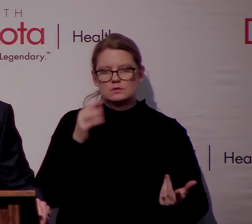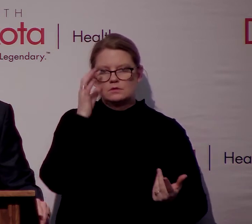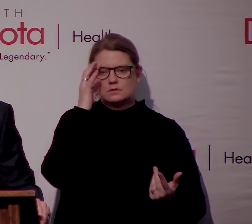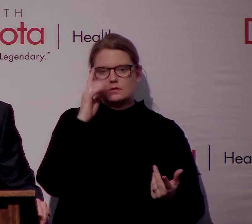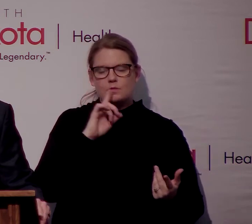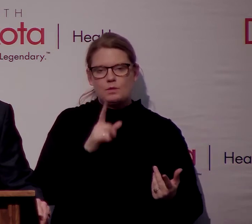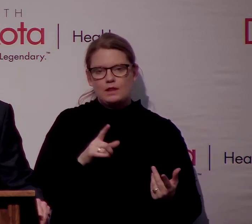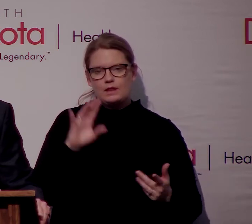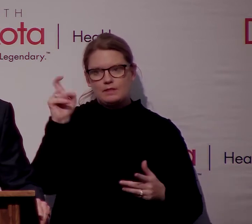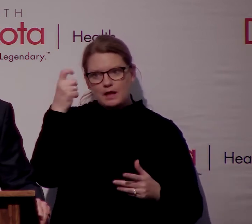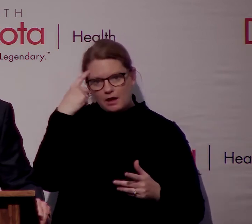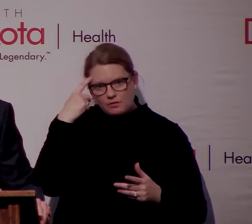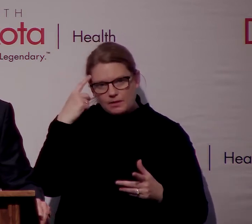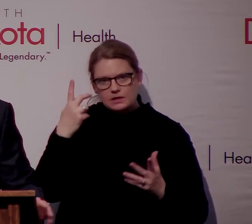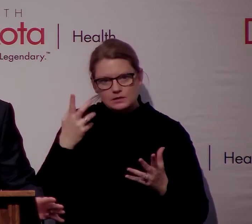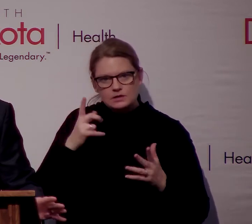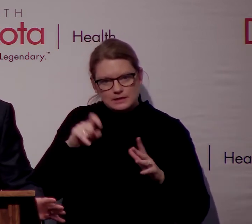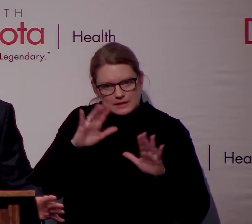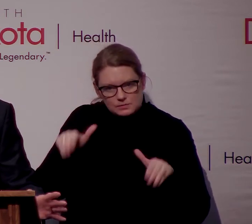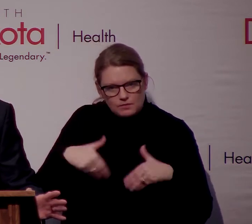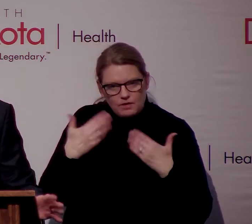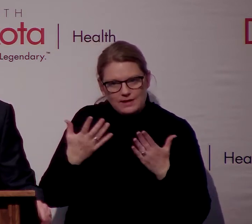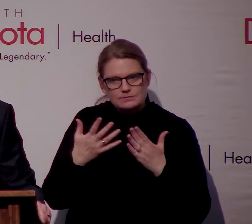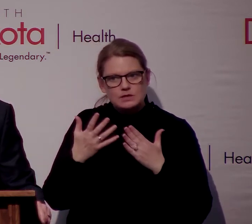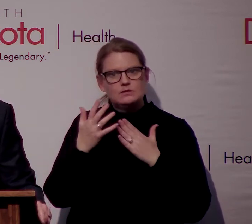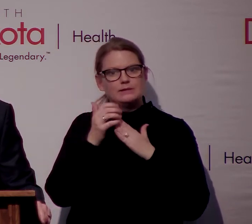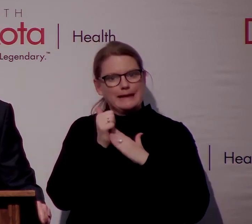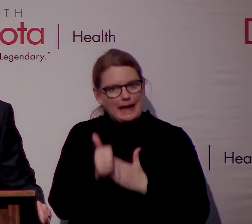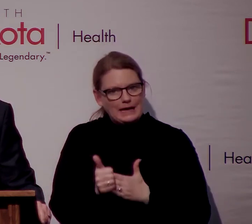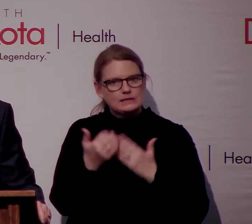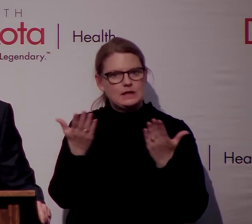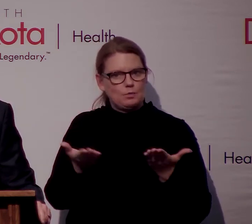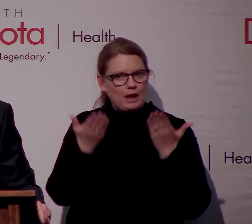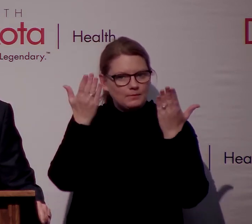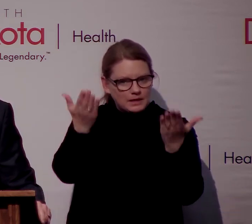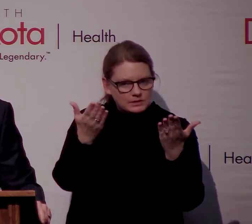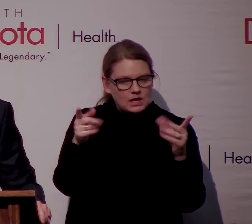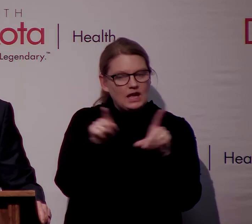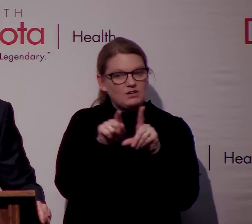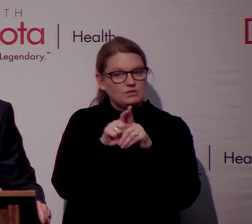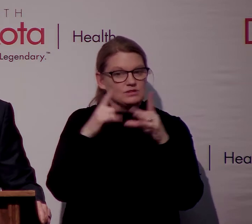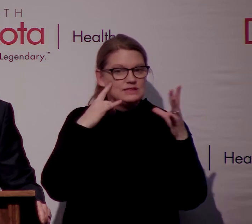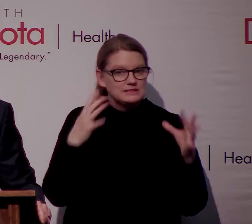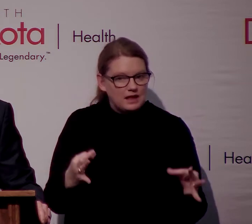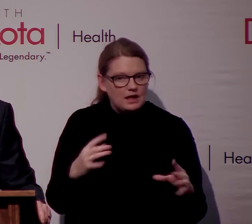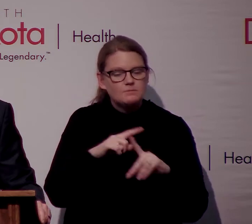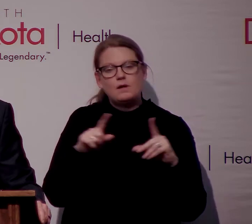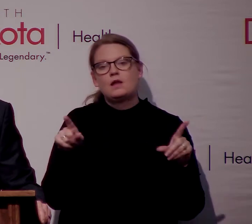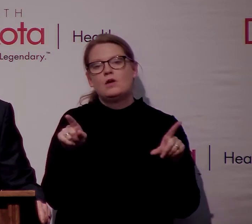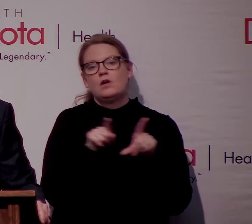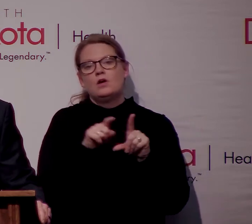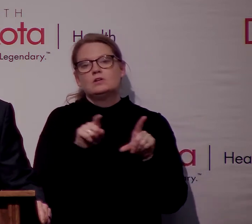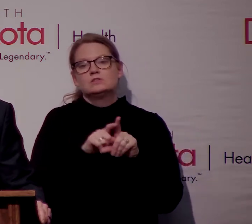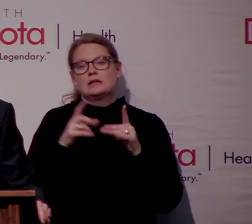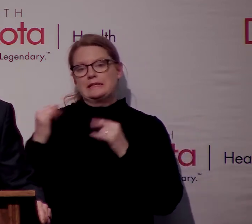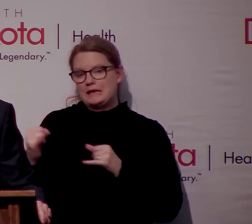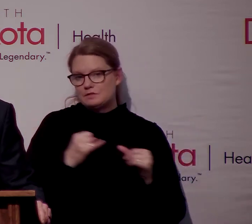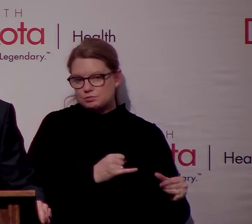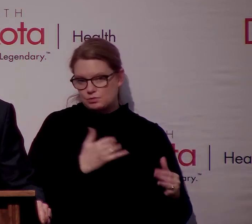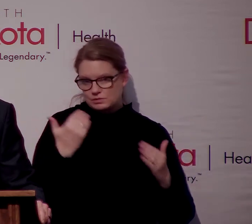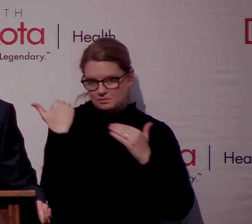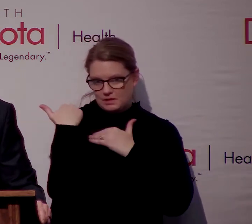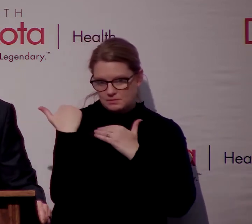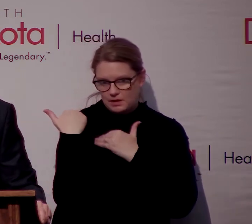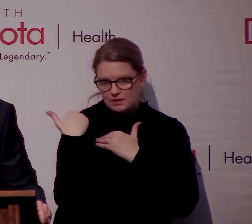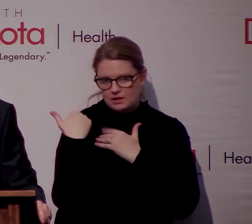has a role to provide guidance and recommendations, and in this case, even make decisions, but it all comes back to individual